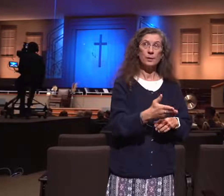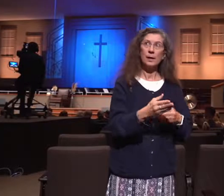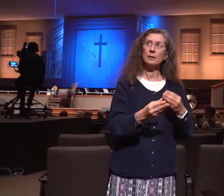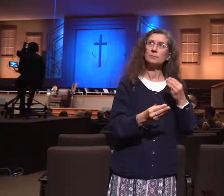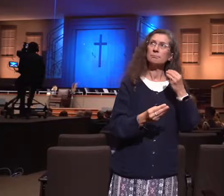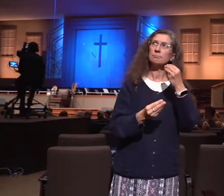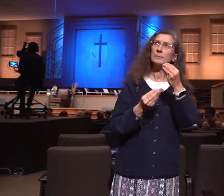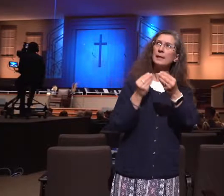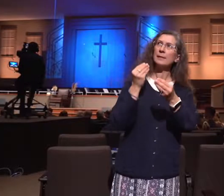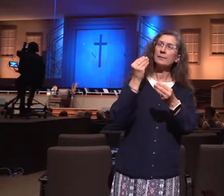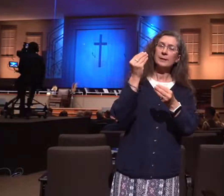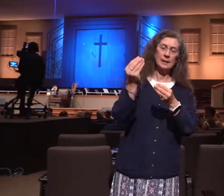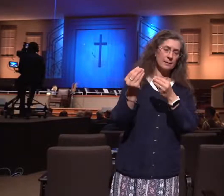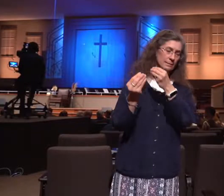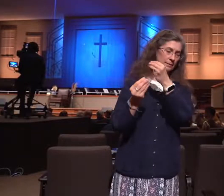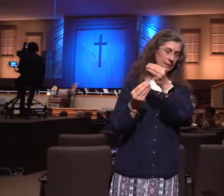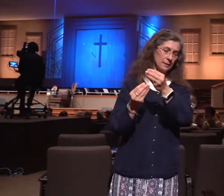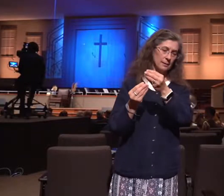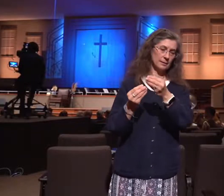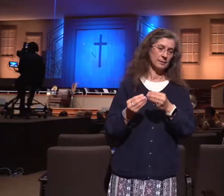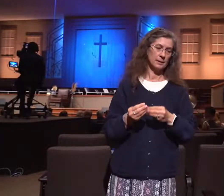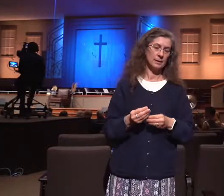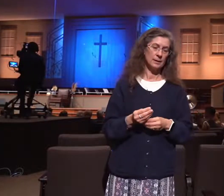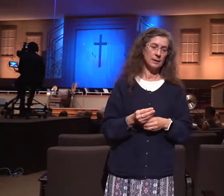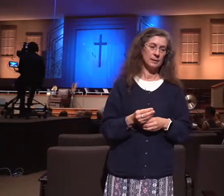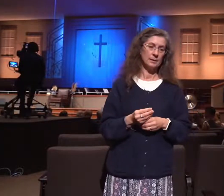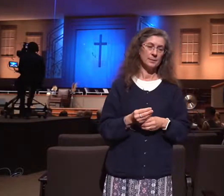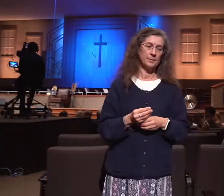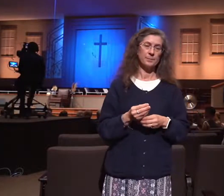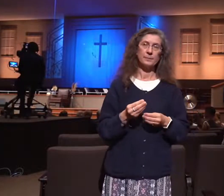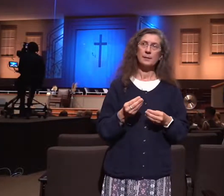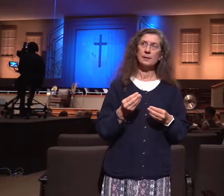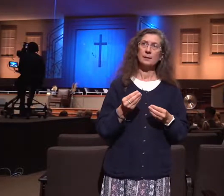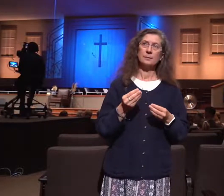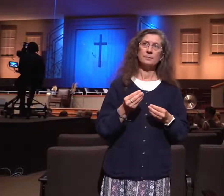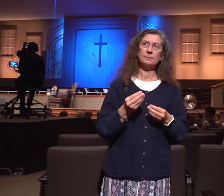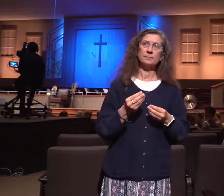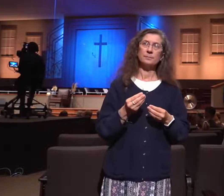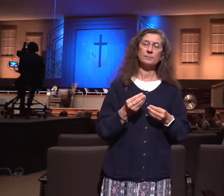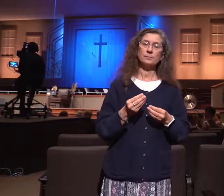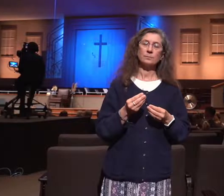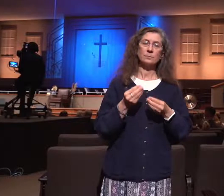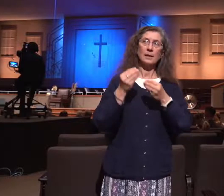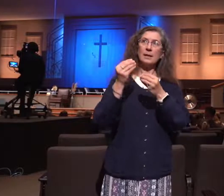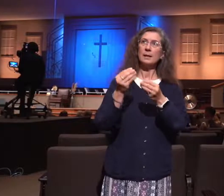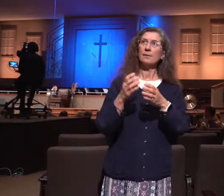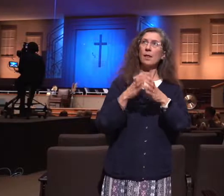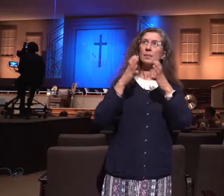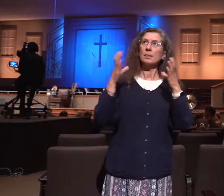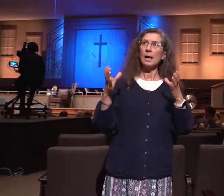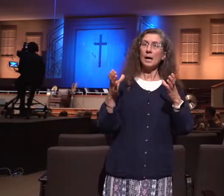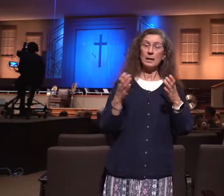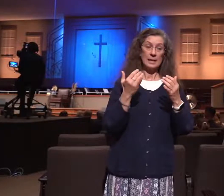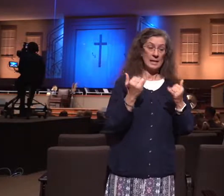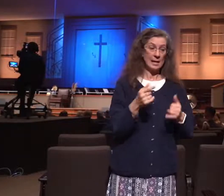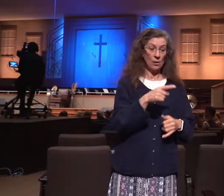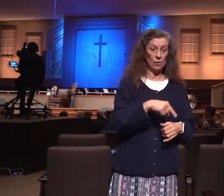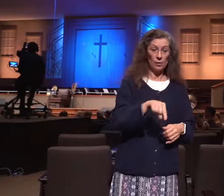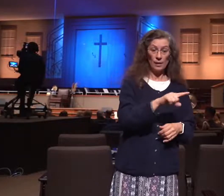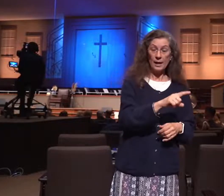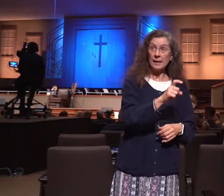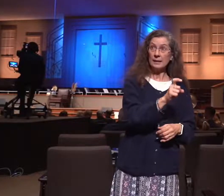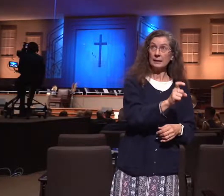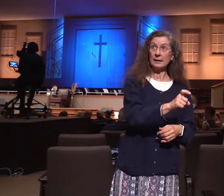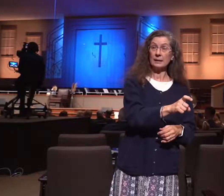the ministry of the Apostle Paul in such a way it created a need in their own lives.